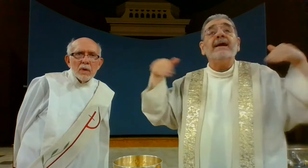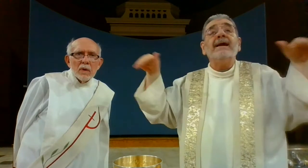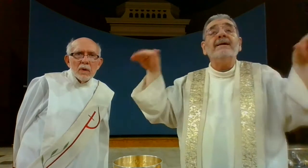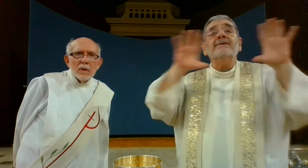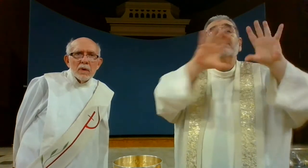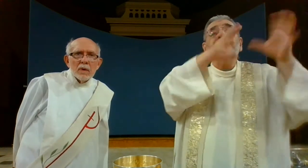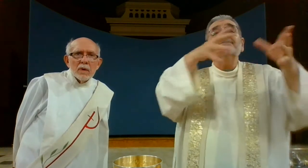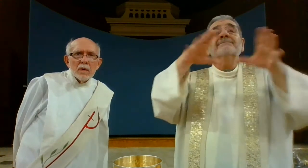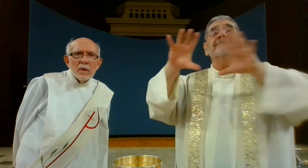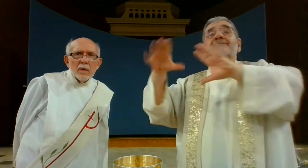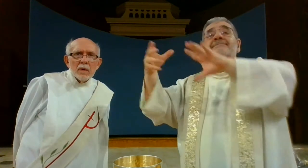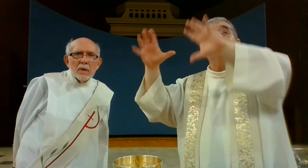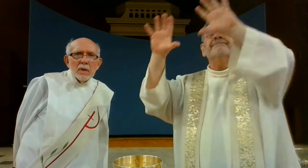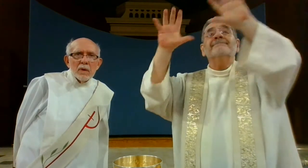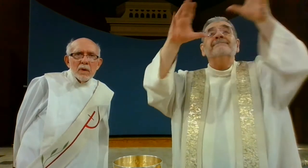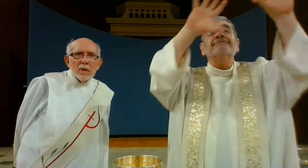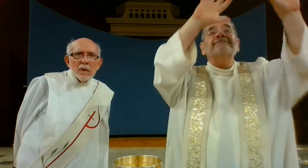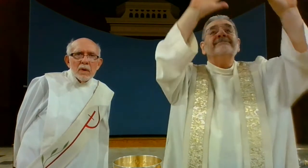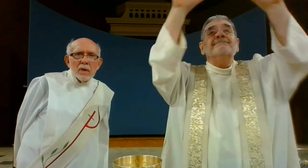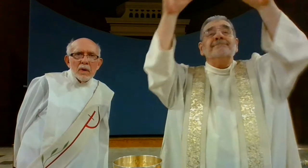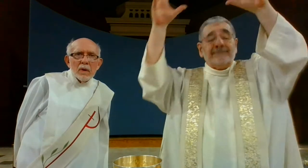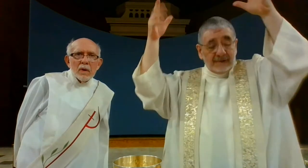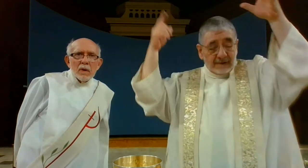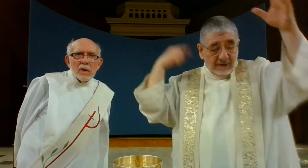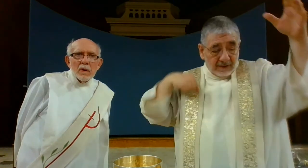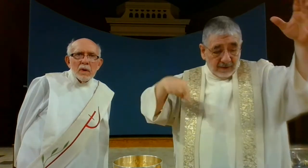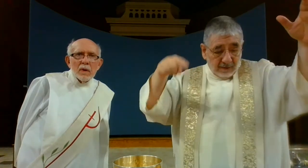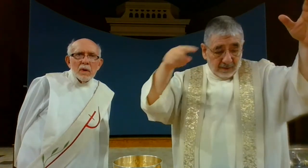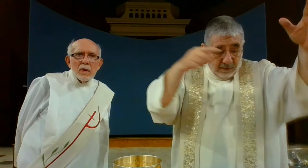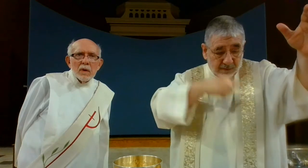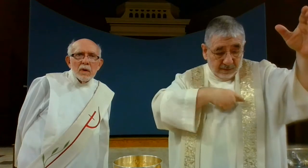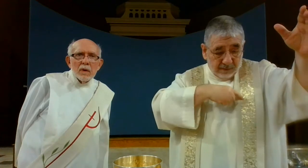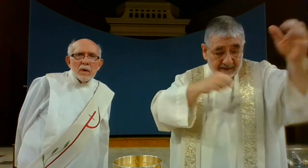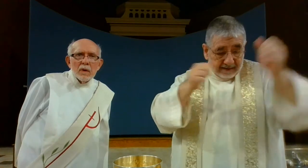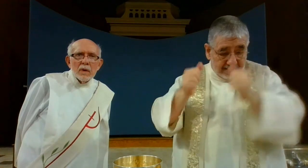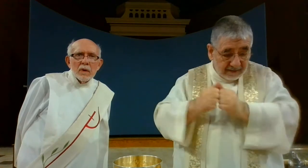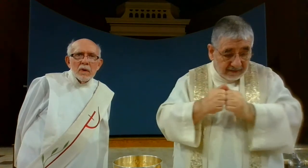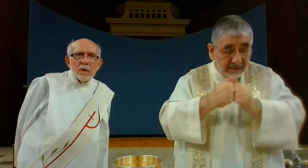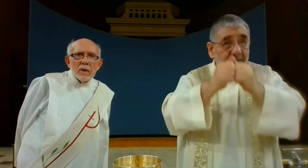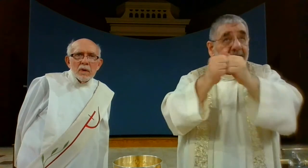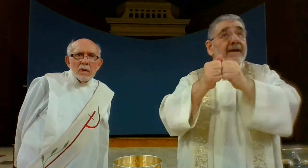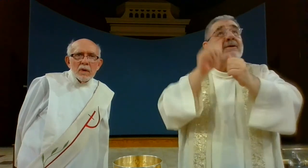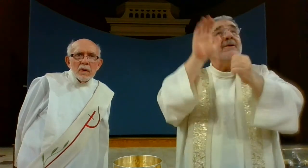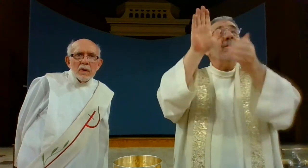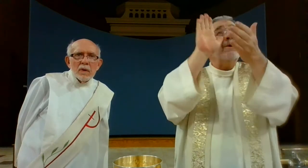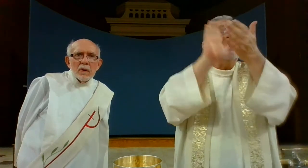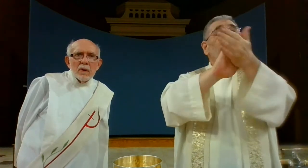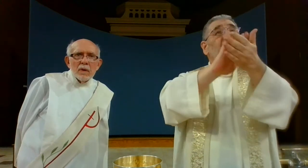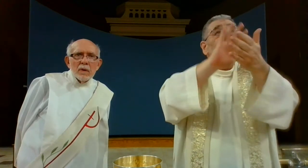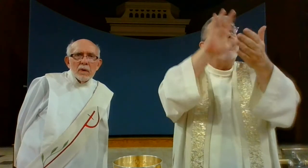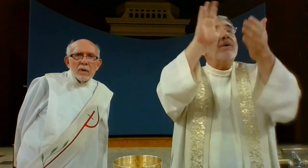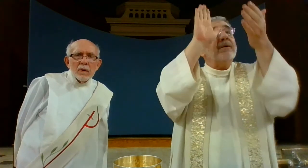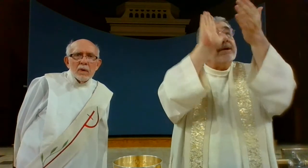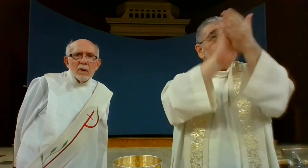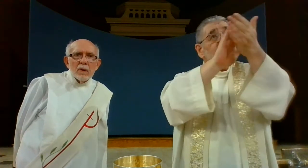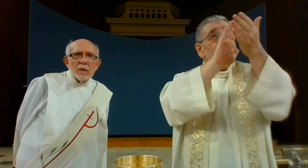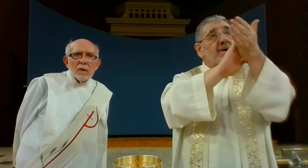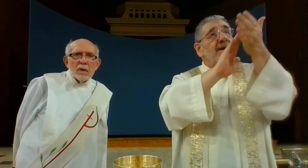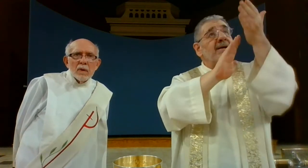And so, with angels and archangels, with thrones and dominions, and with all the hosts and powers of heaven, we sing the